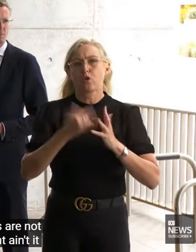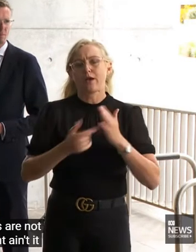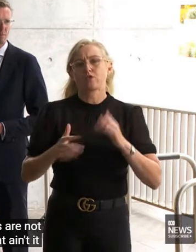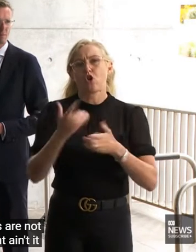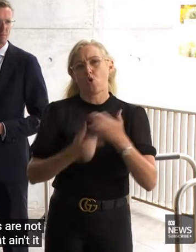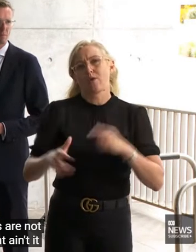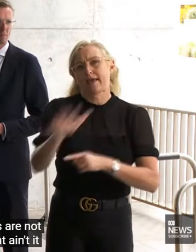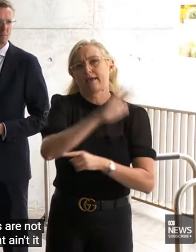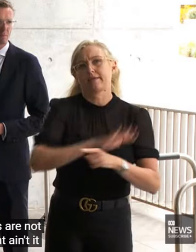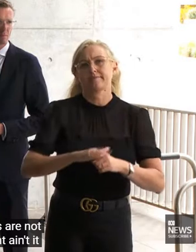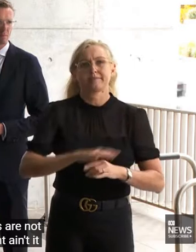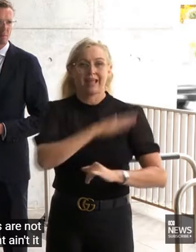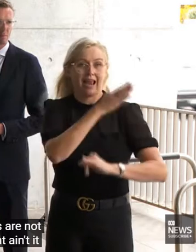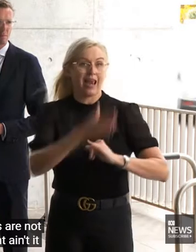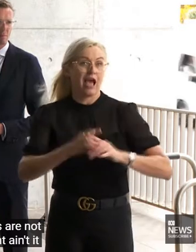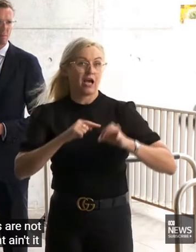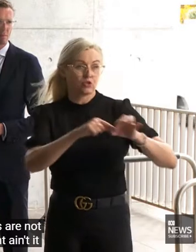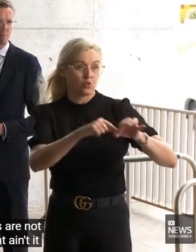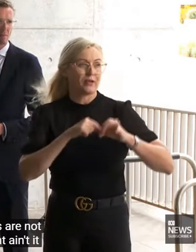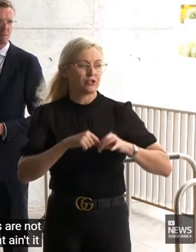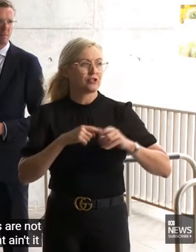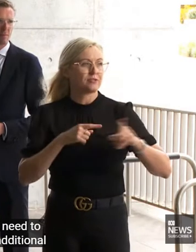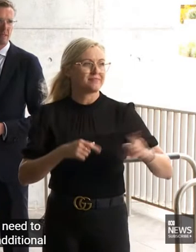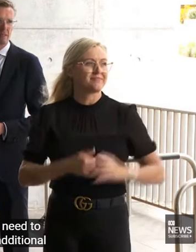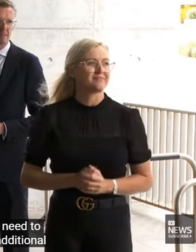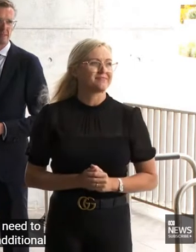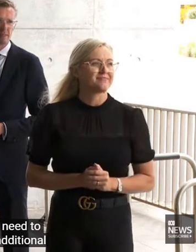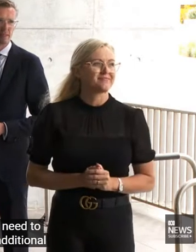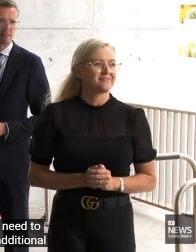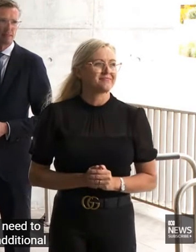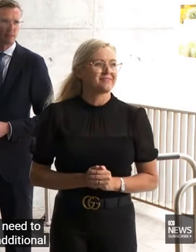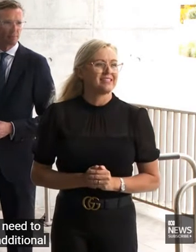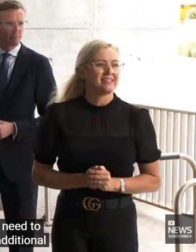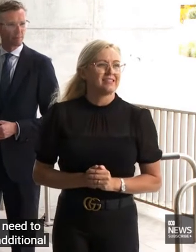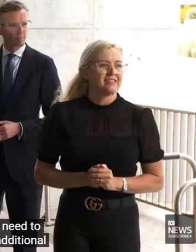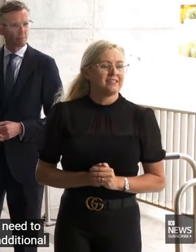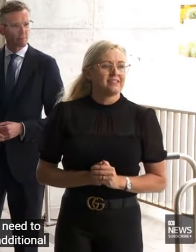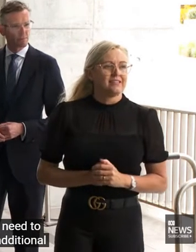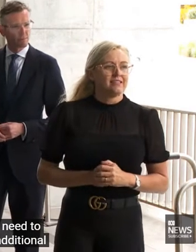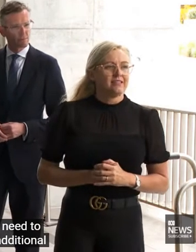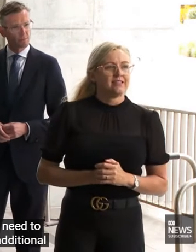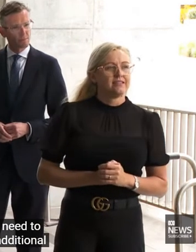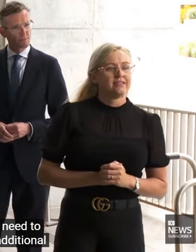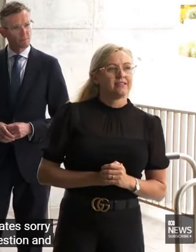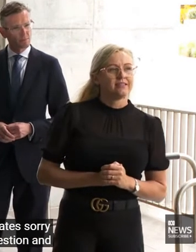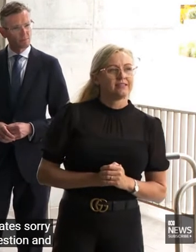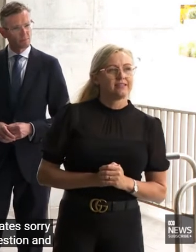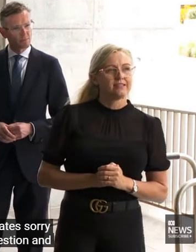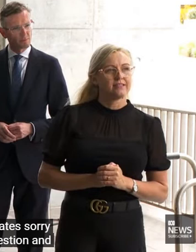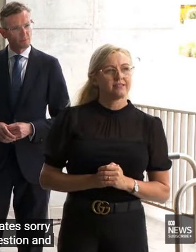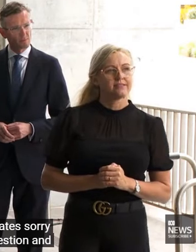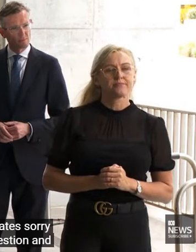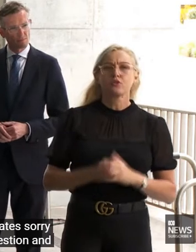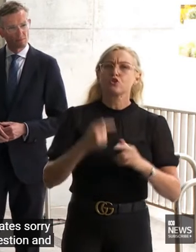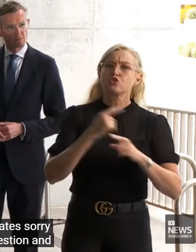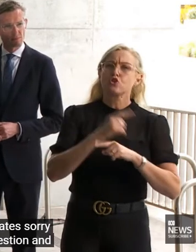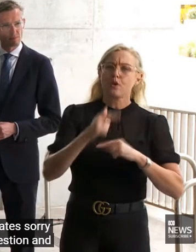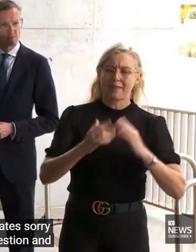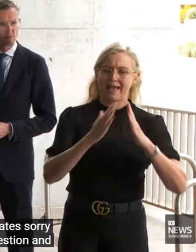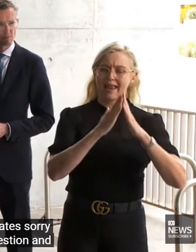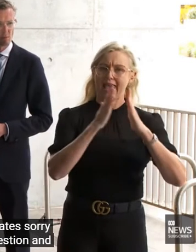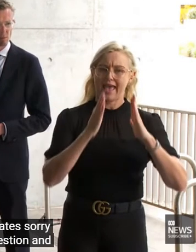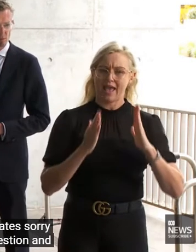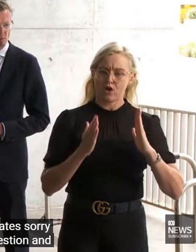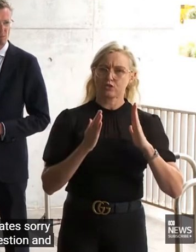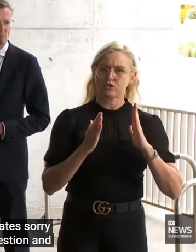asked the last question. And I hope it is the last question if that's possible. Good, thank you. Minister, you haven't made any changes to household rules.